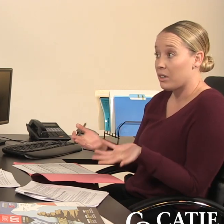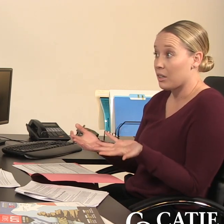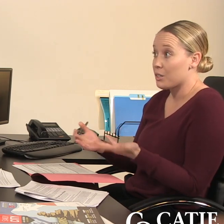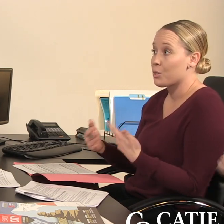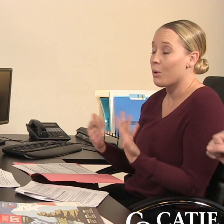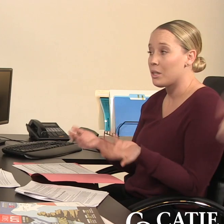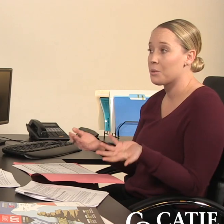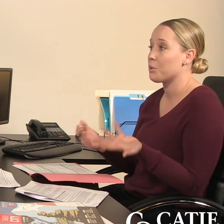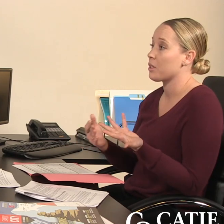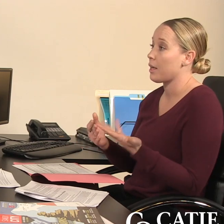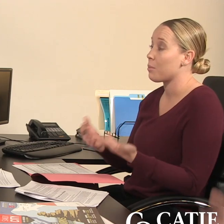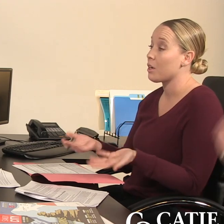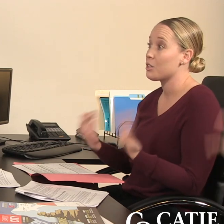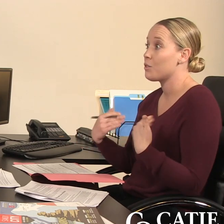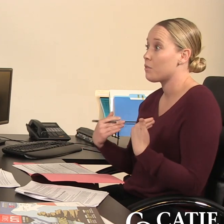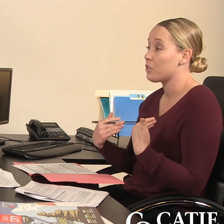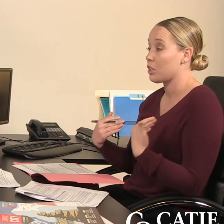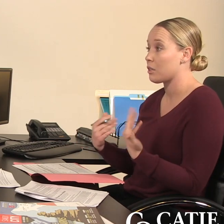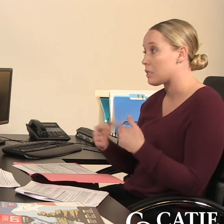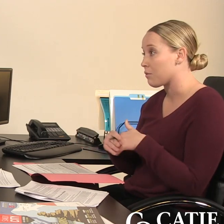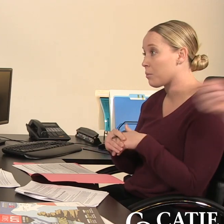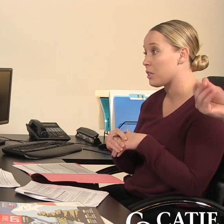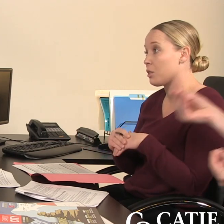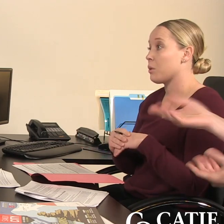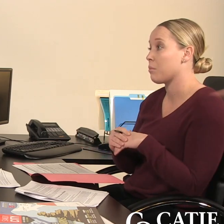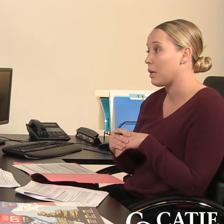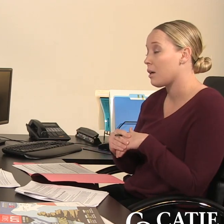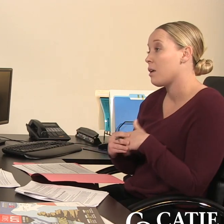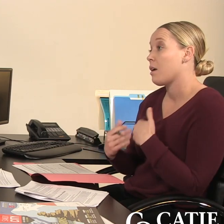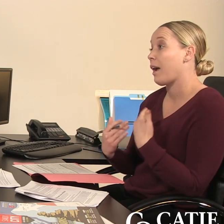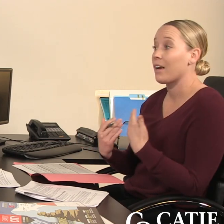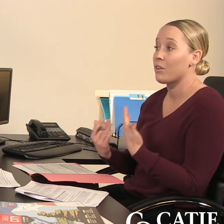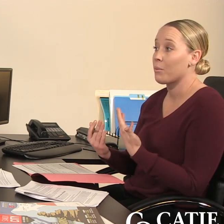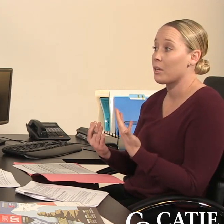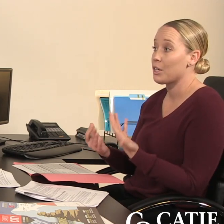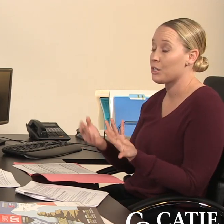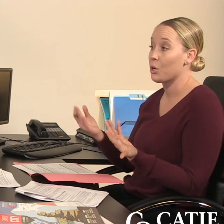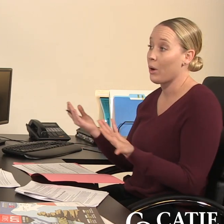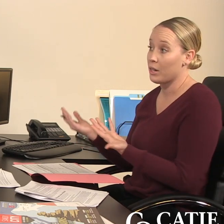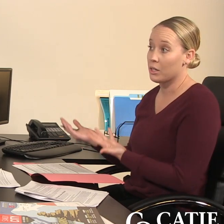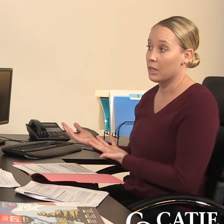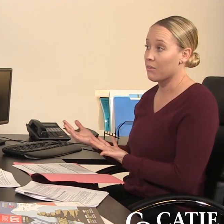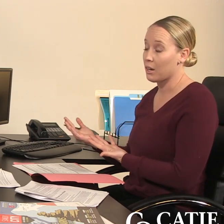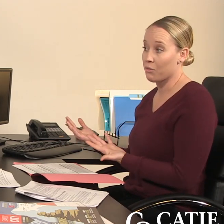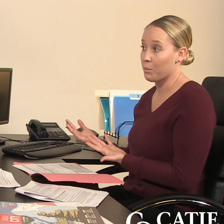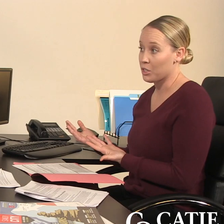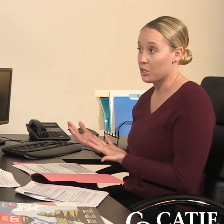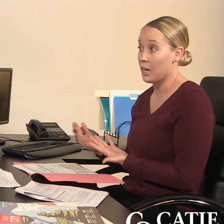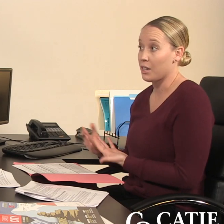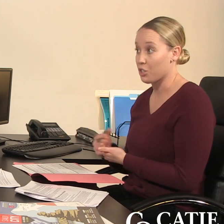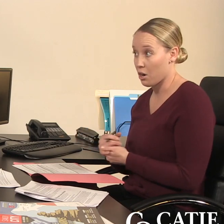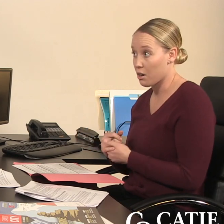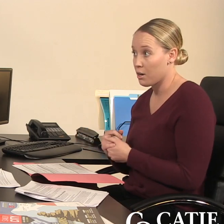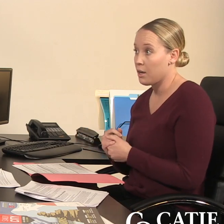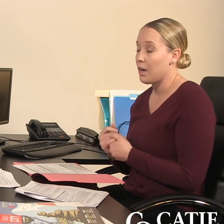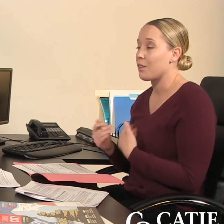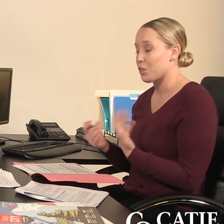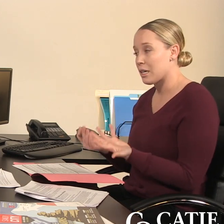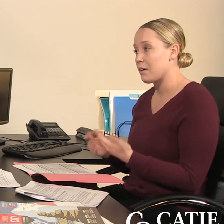Definitely. So what this will look like, because you've shared this information with me, I have an obligation to go ahead and give that information to HR, and they're going to have to